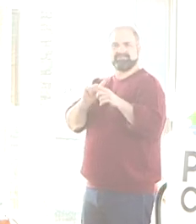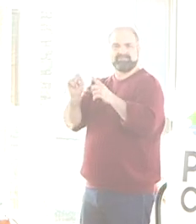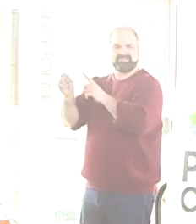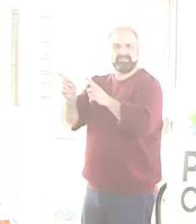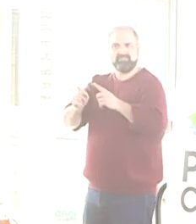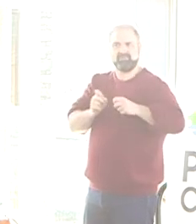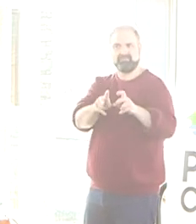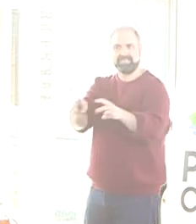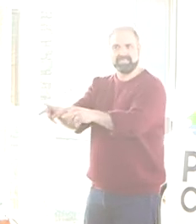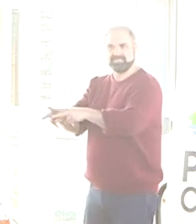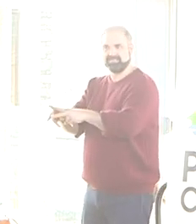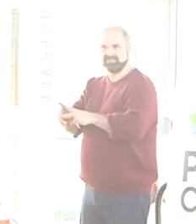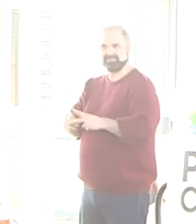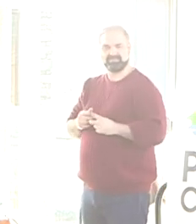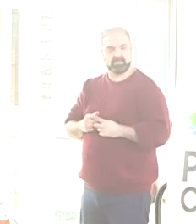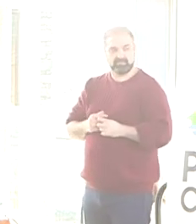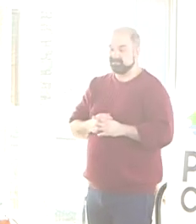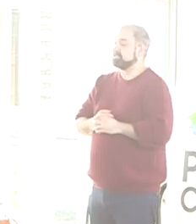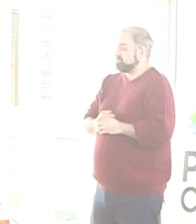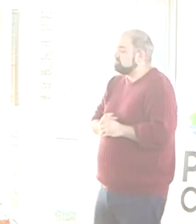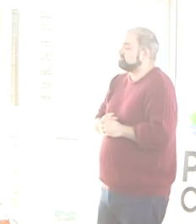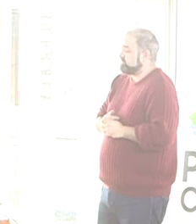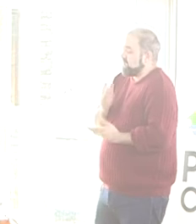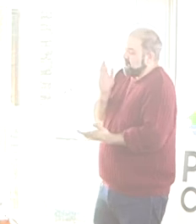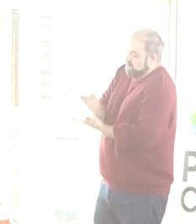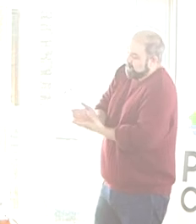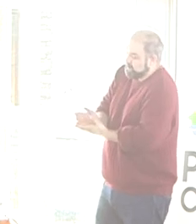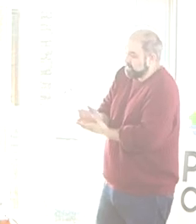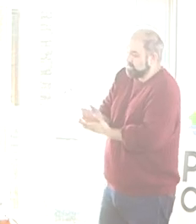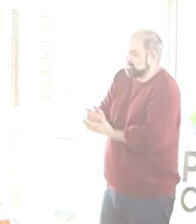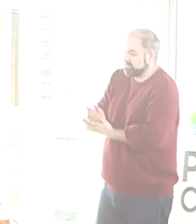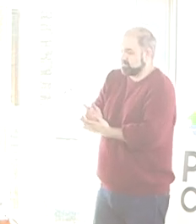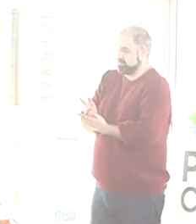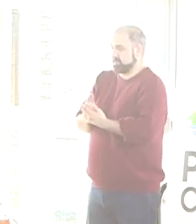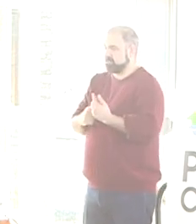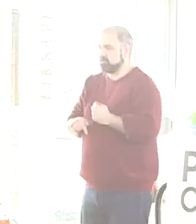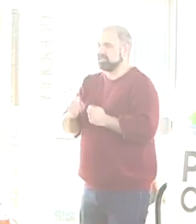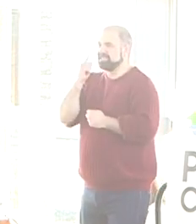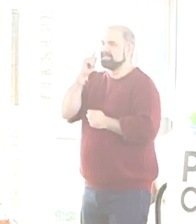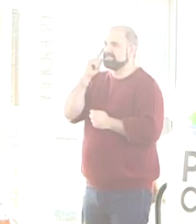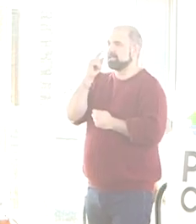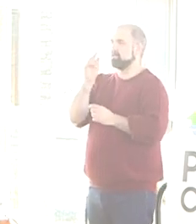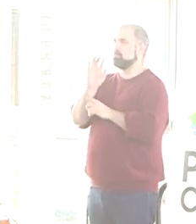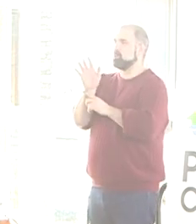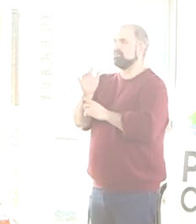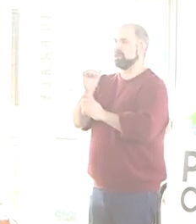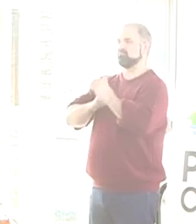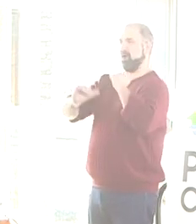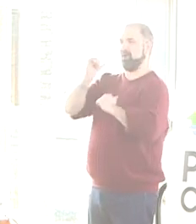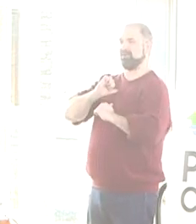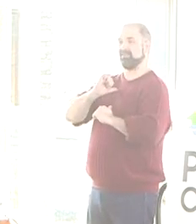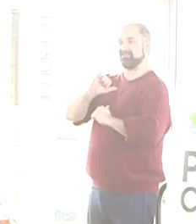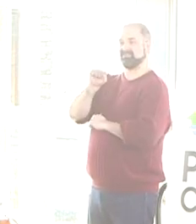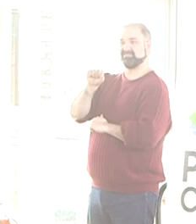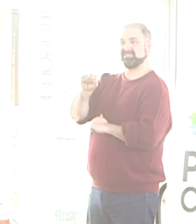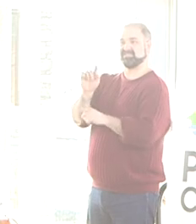is entirely true. I and lots of other teenage group people, if people have seen the movie Pride, they've actually got the switchboard phone number wrong